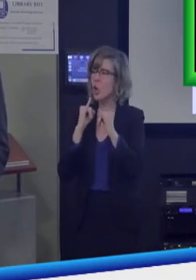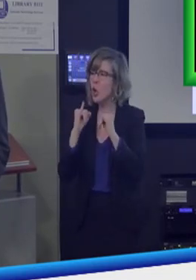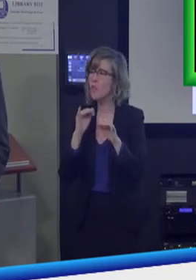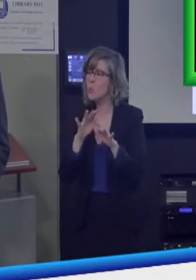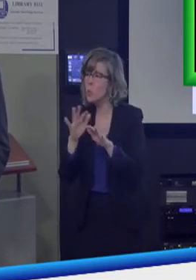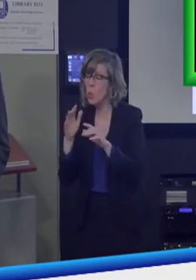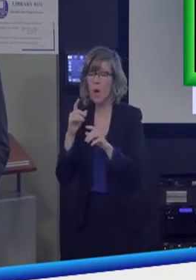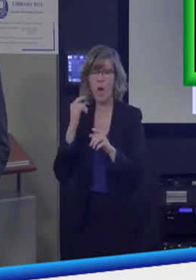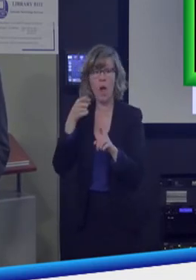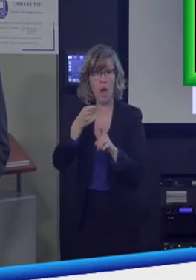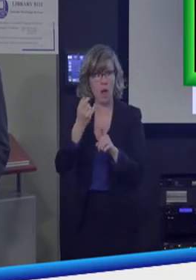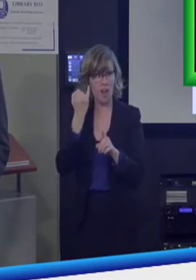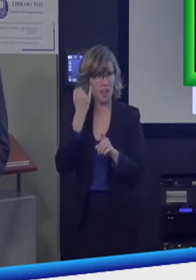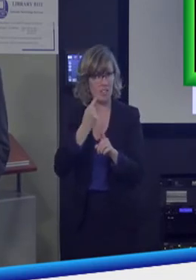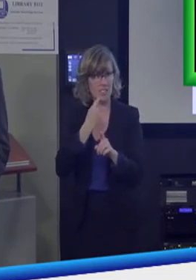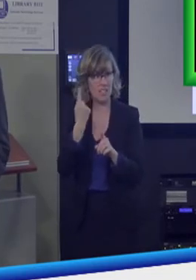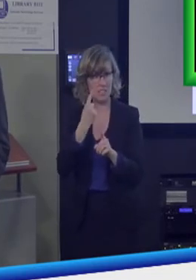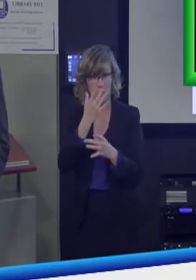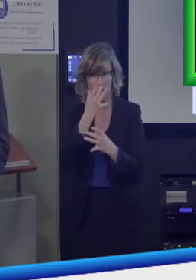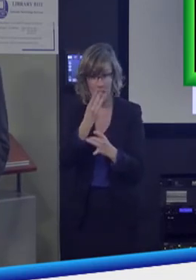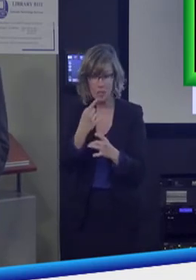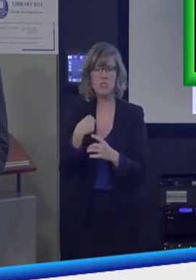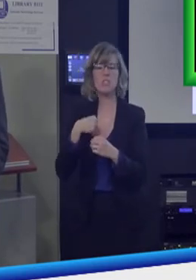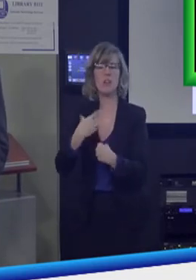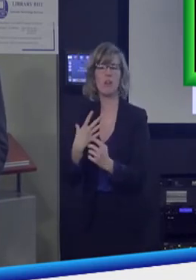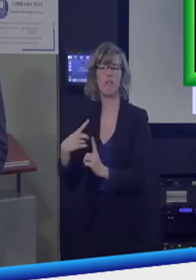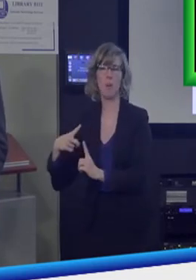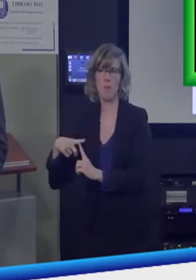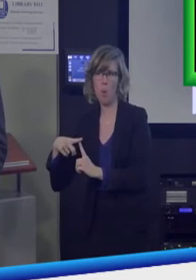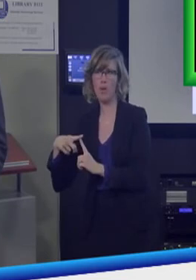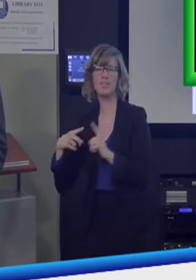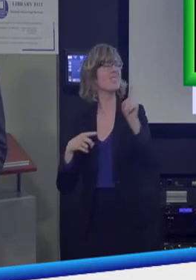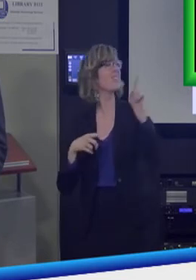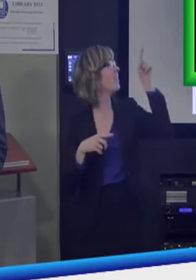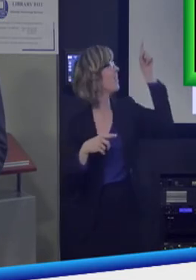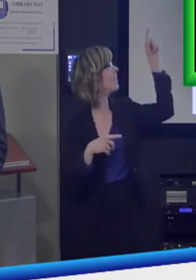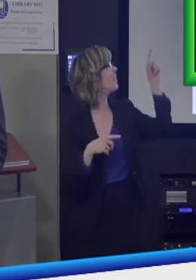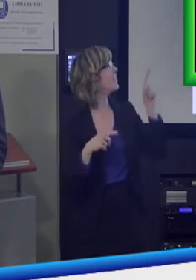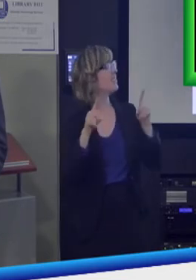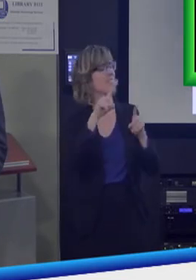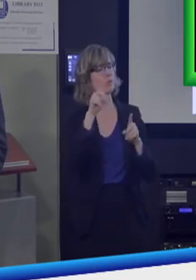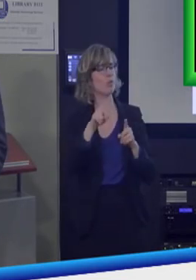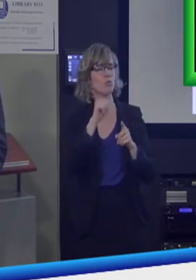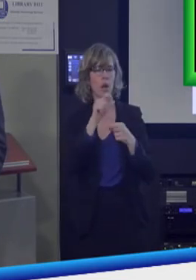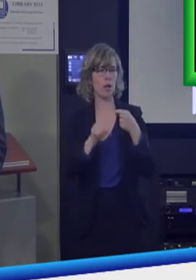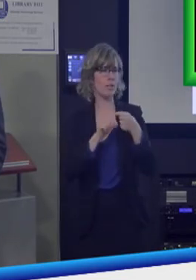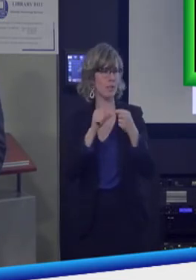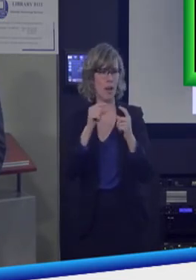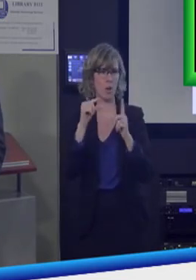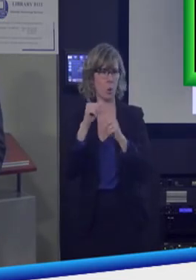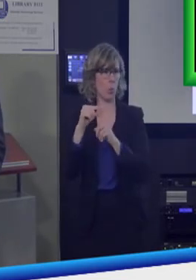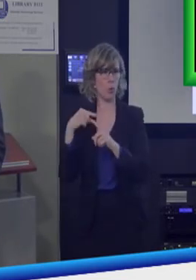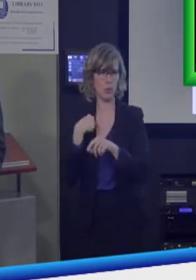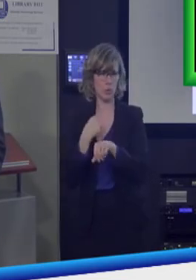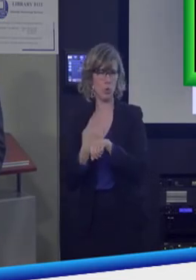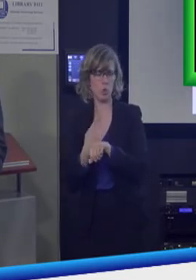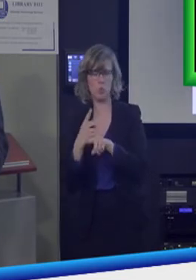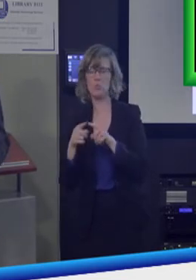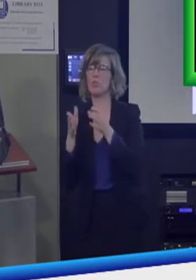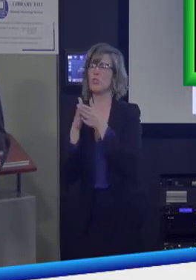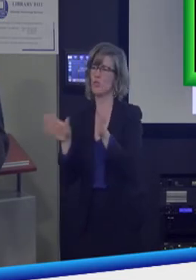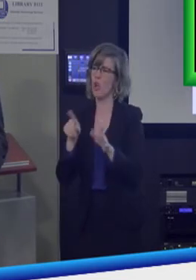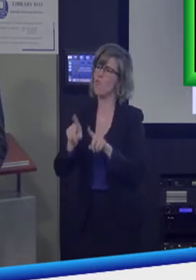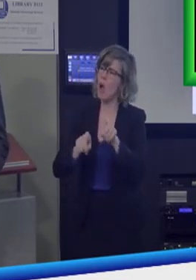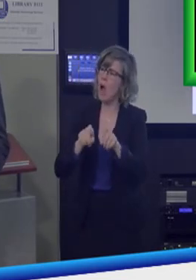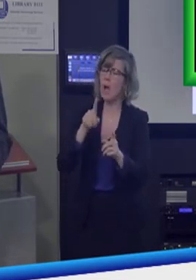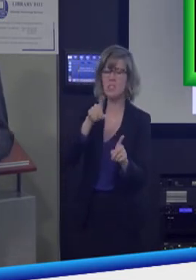the more points they get in that category. We don't ask them these particular questions, but we find out what they know about the poster, all of